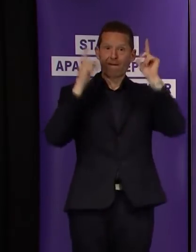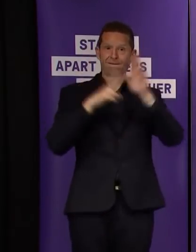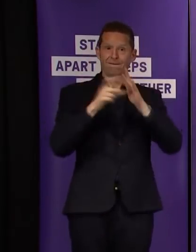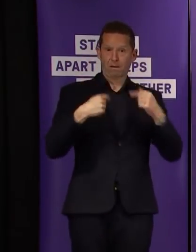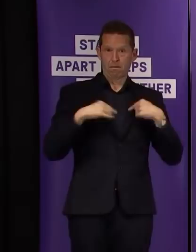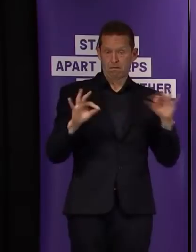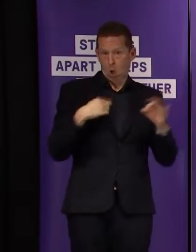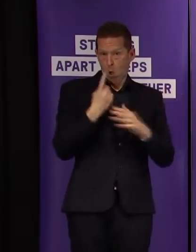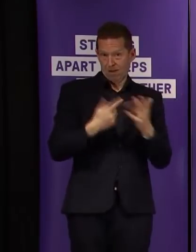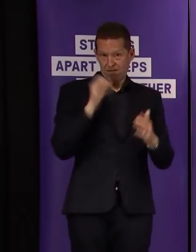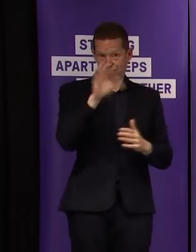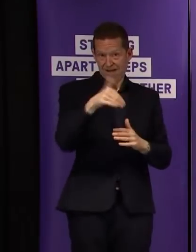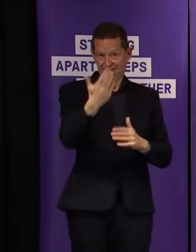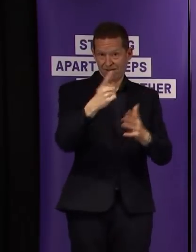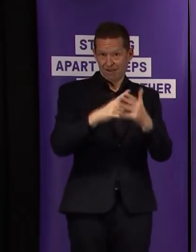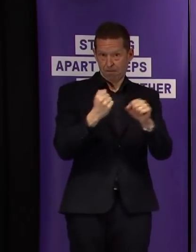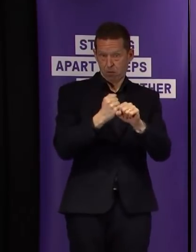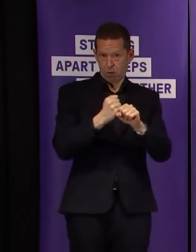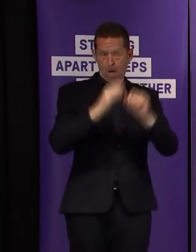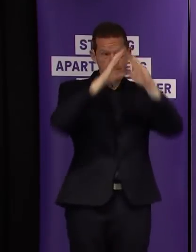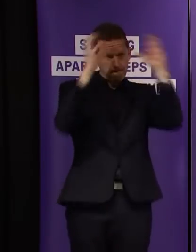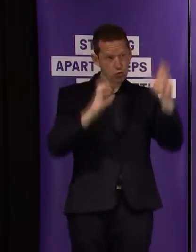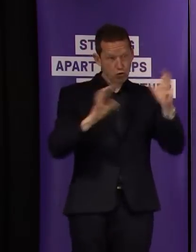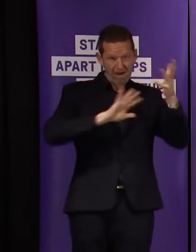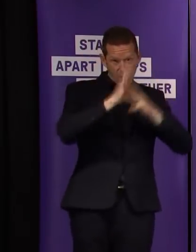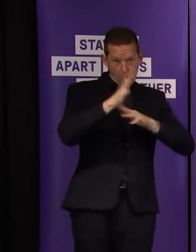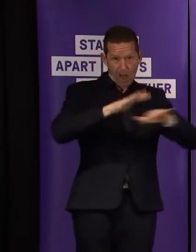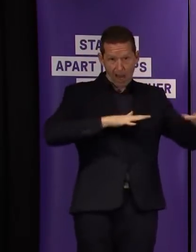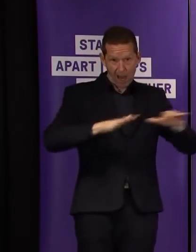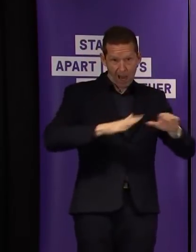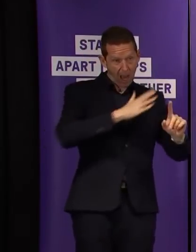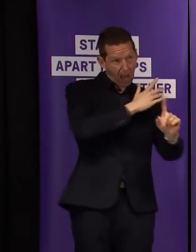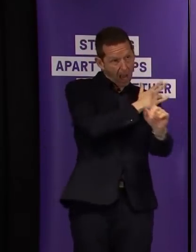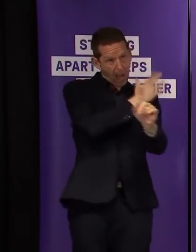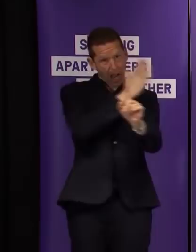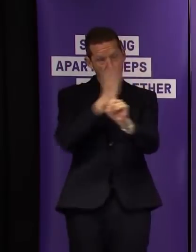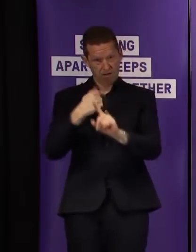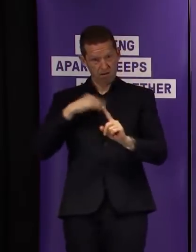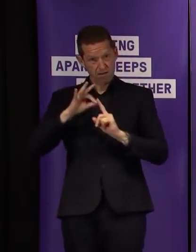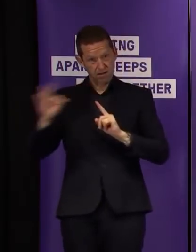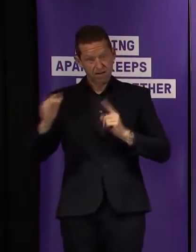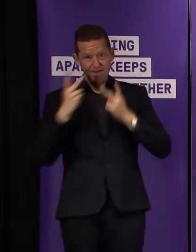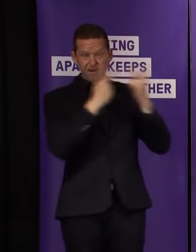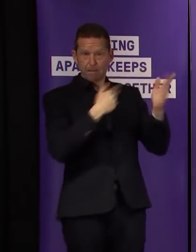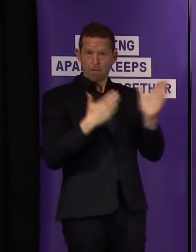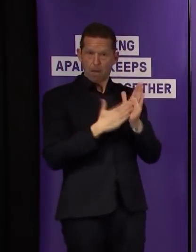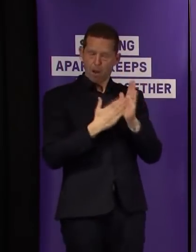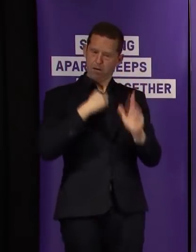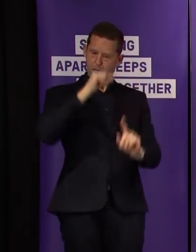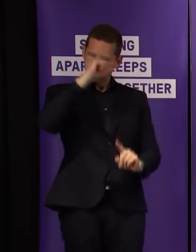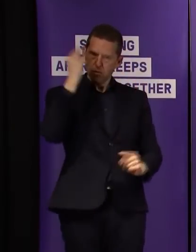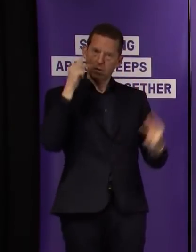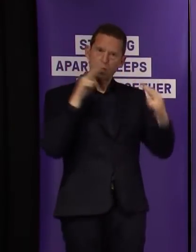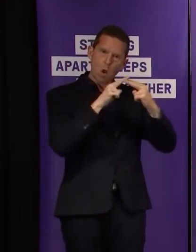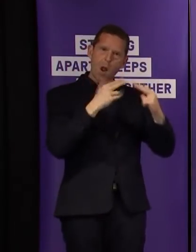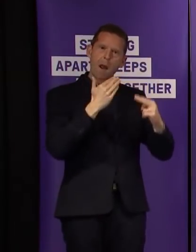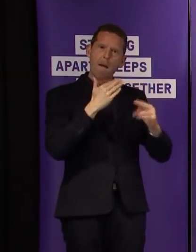a example. Between bushfires and this, I haven't been up there. I want to get there this Christmas coming